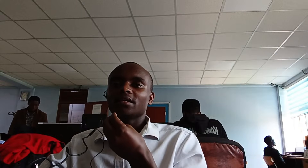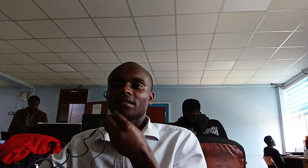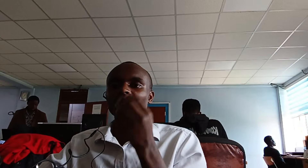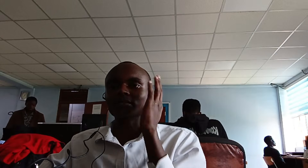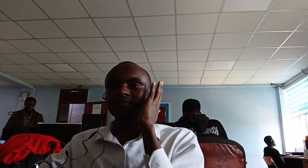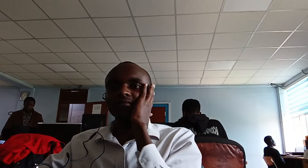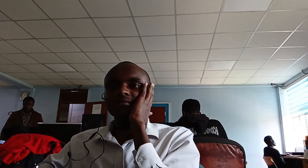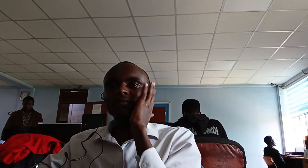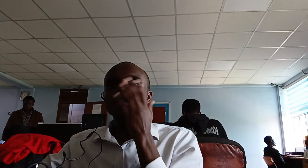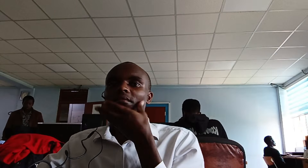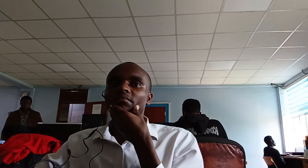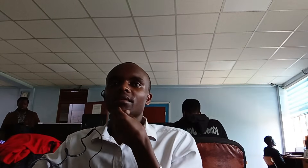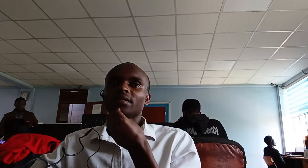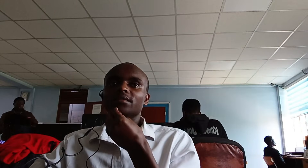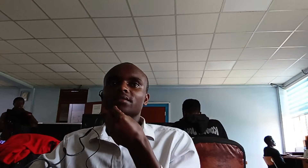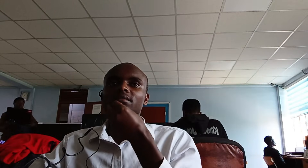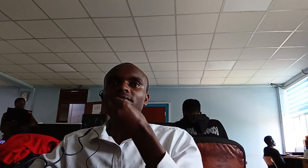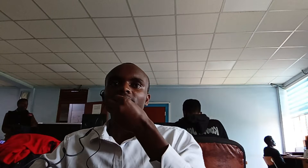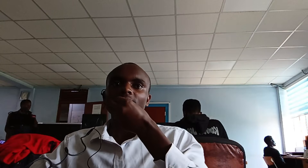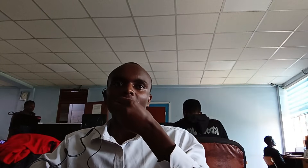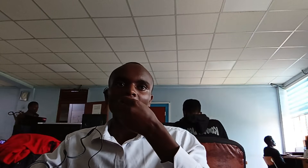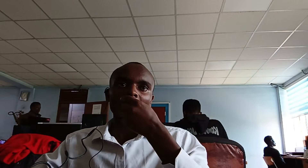Yeah. Parents.